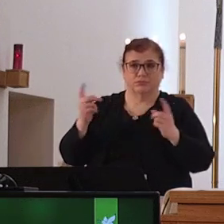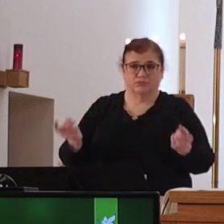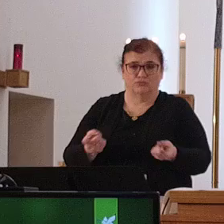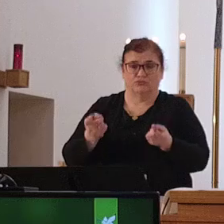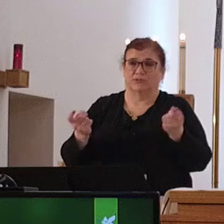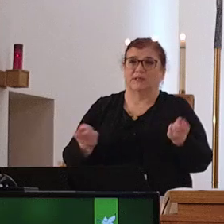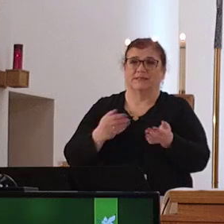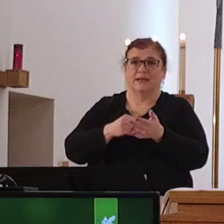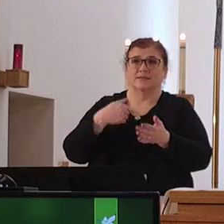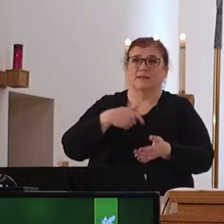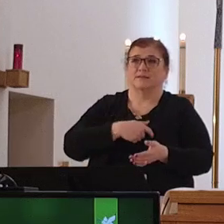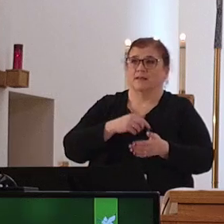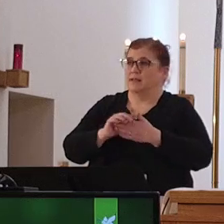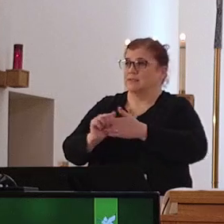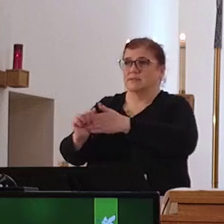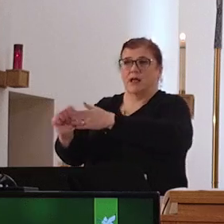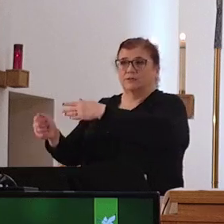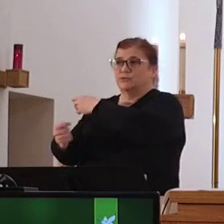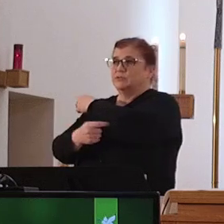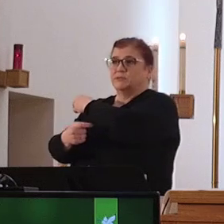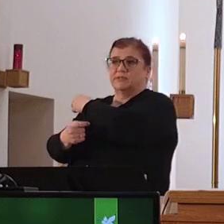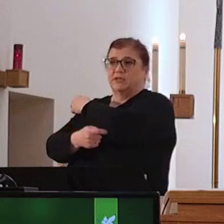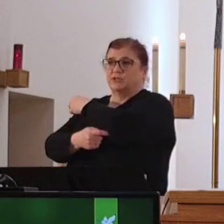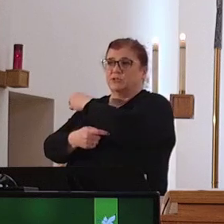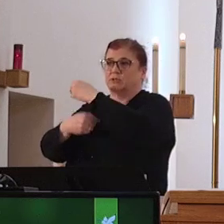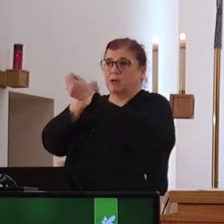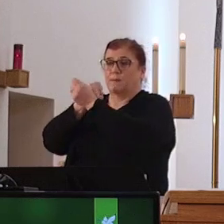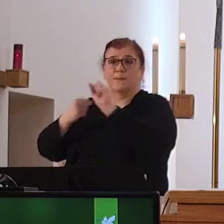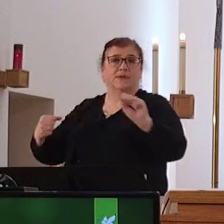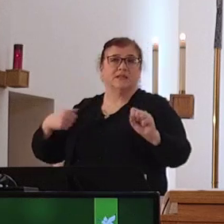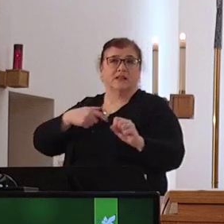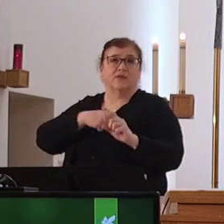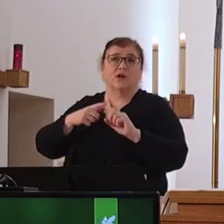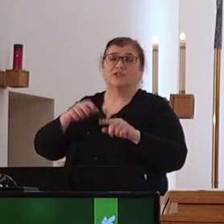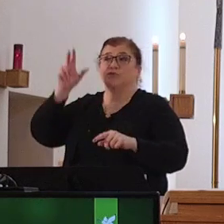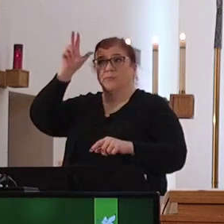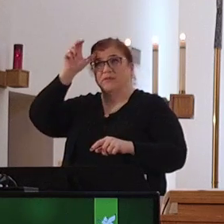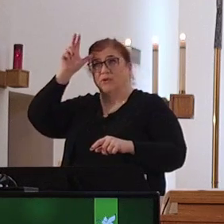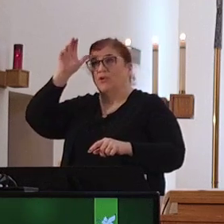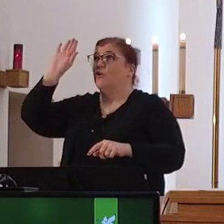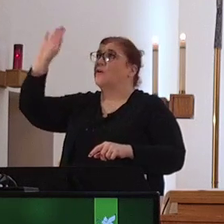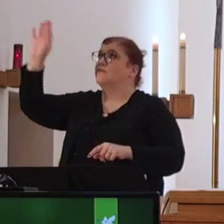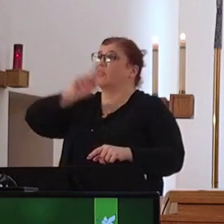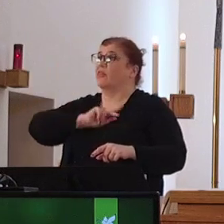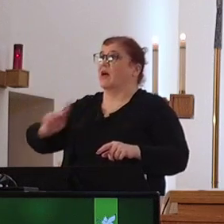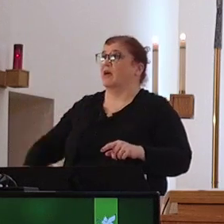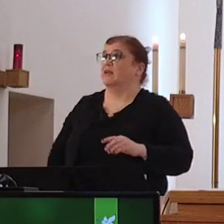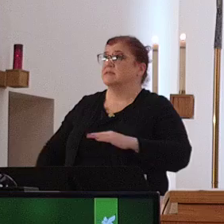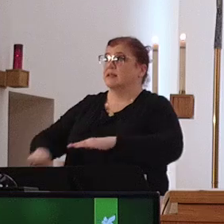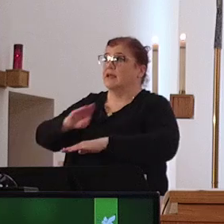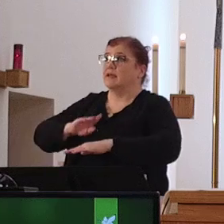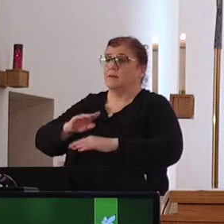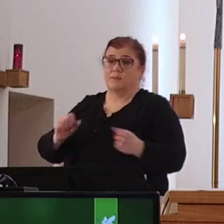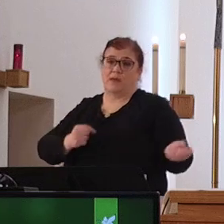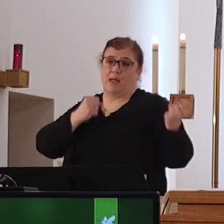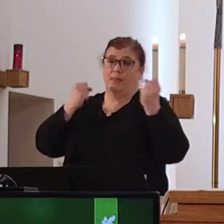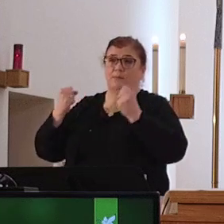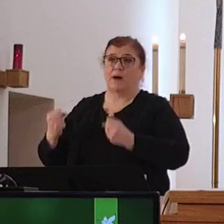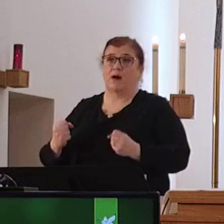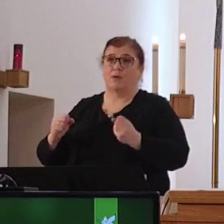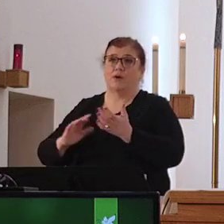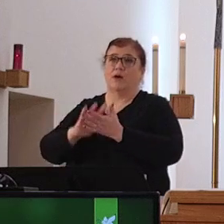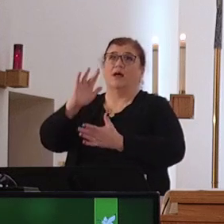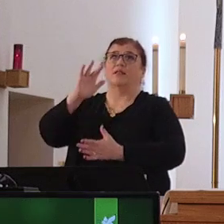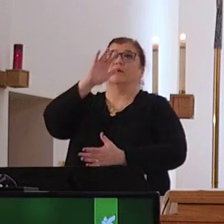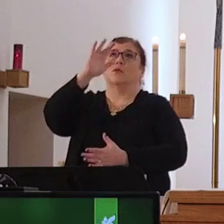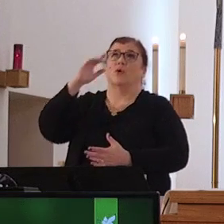trespass against us. And lead us not into temptation, but deliver us from evil. For thine is the kingdom, and